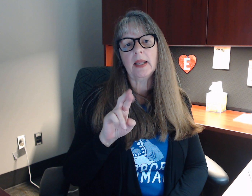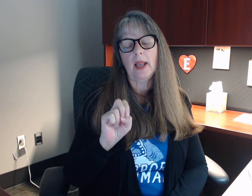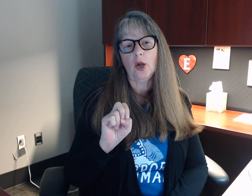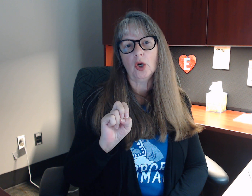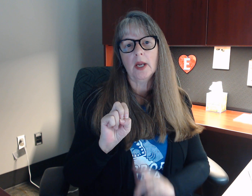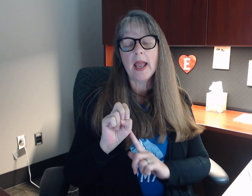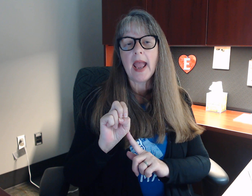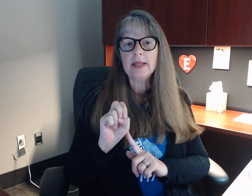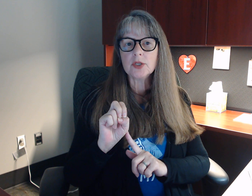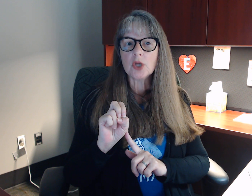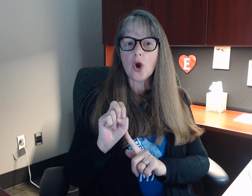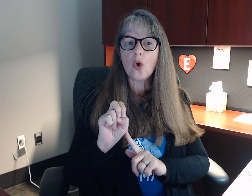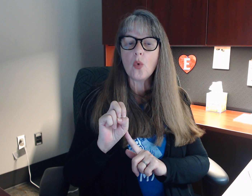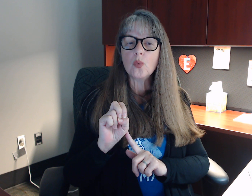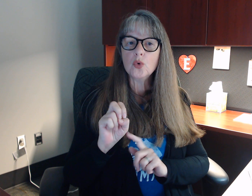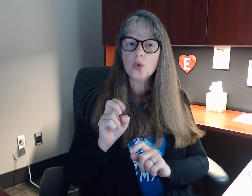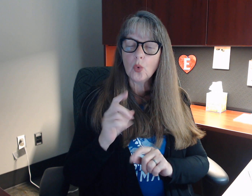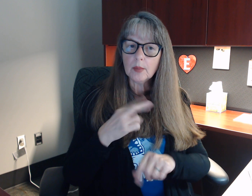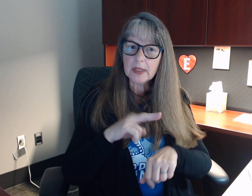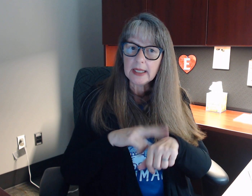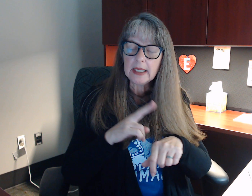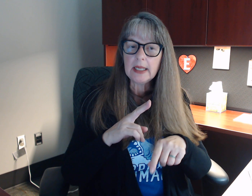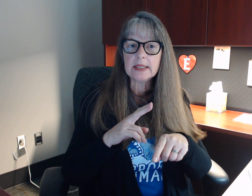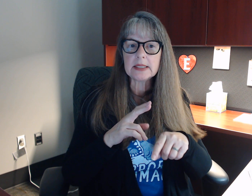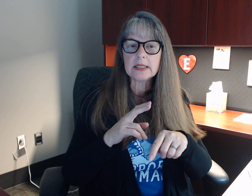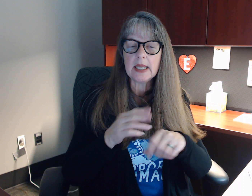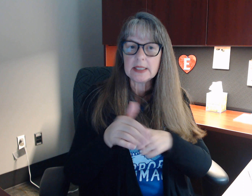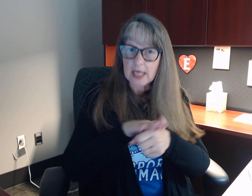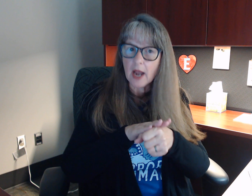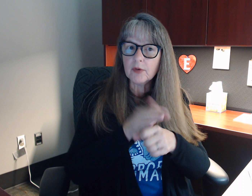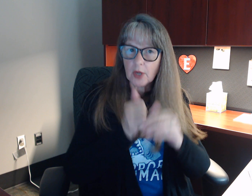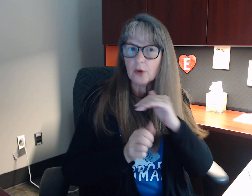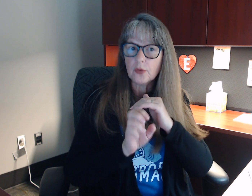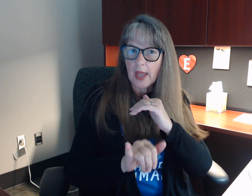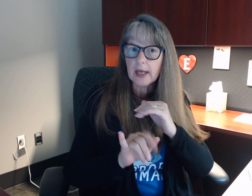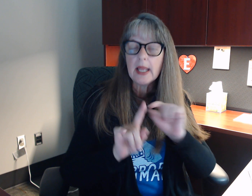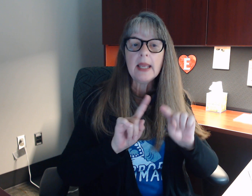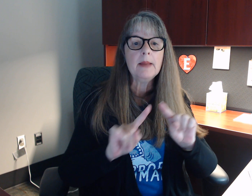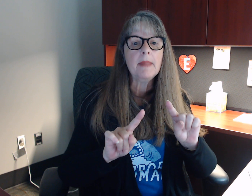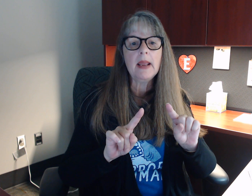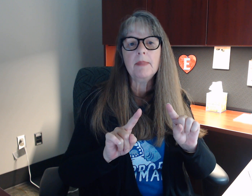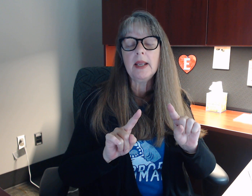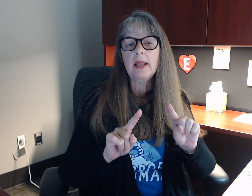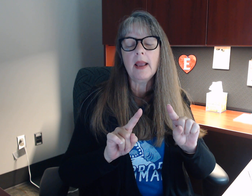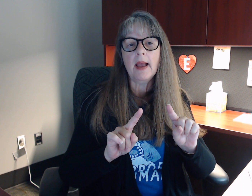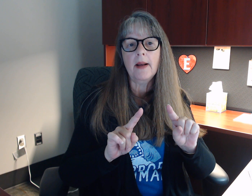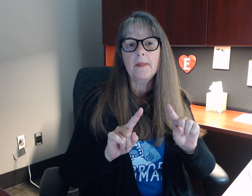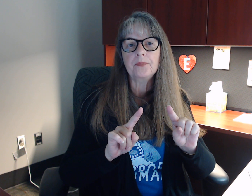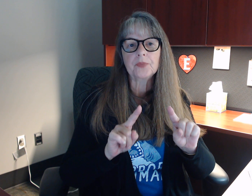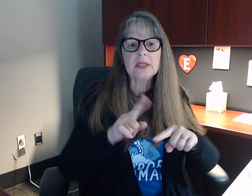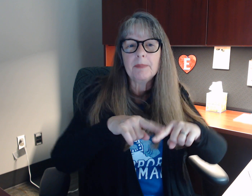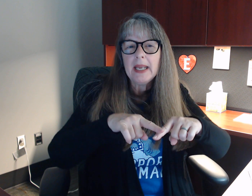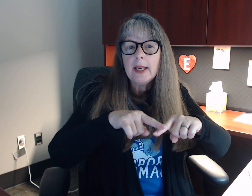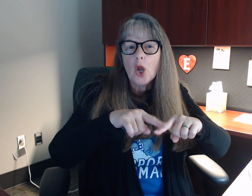Medicare. And so normally it's covered under that. It may be depending